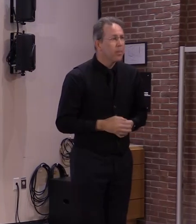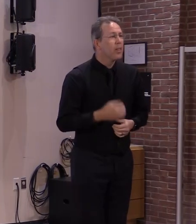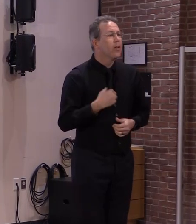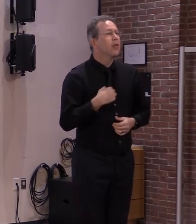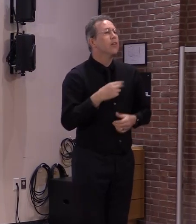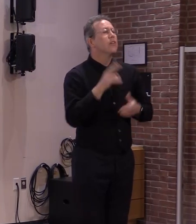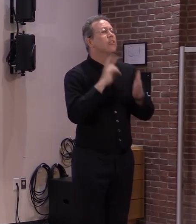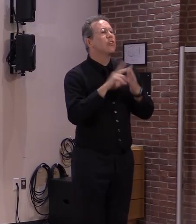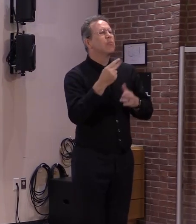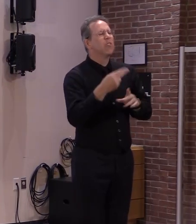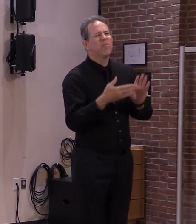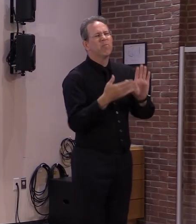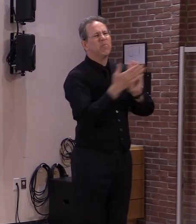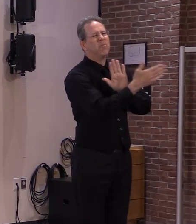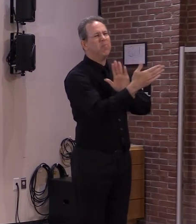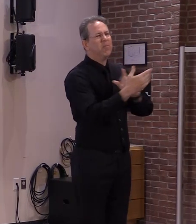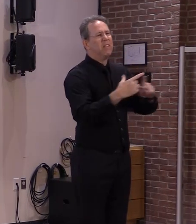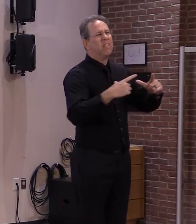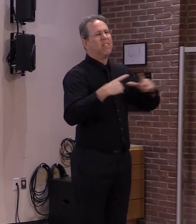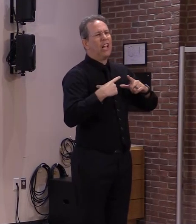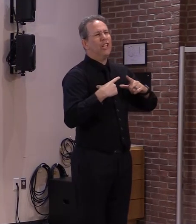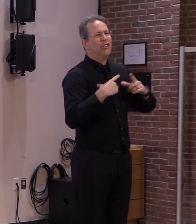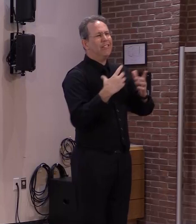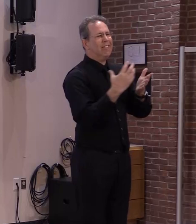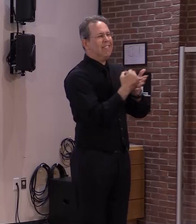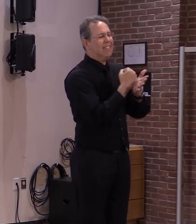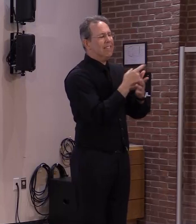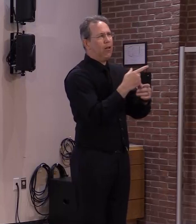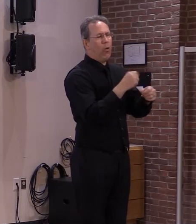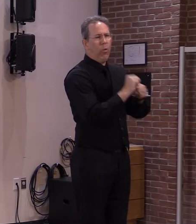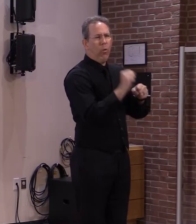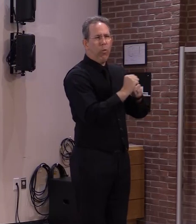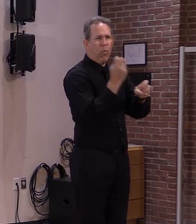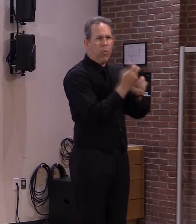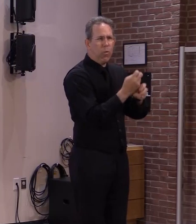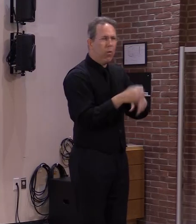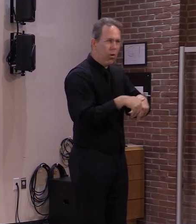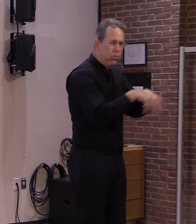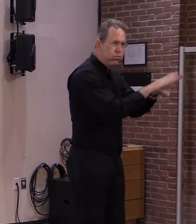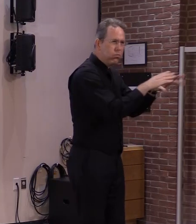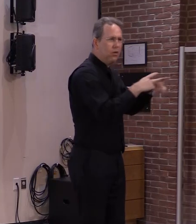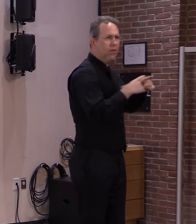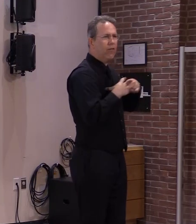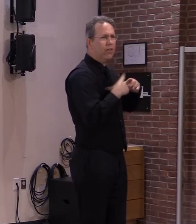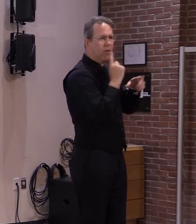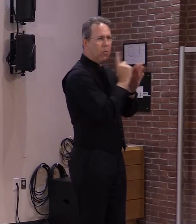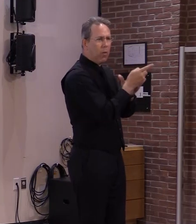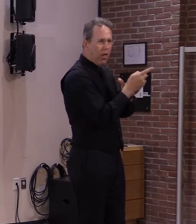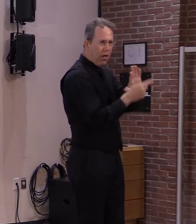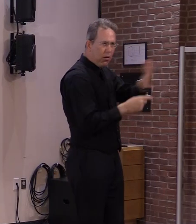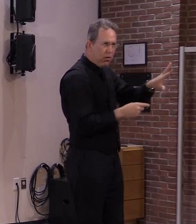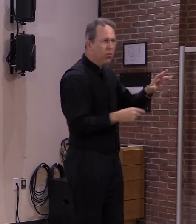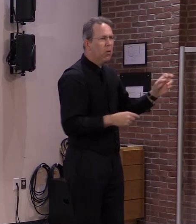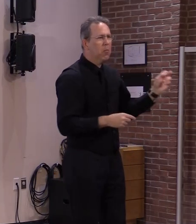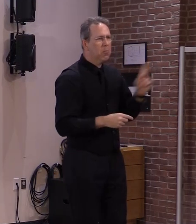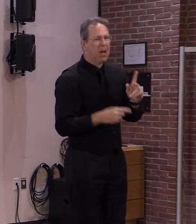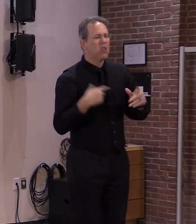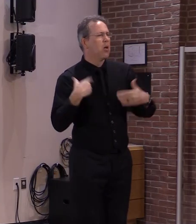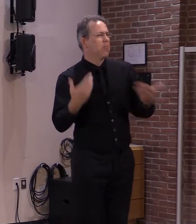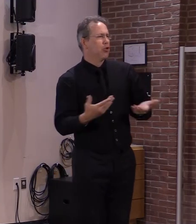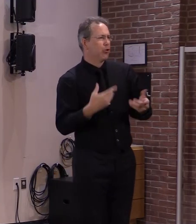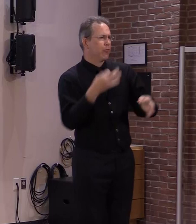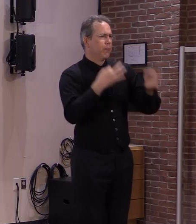off this week, so I'll provide you with today's update on our progress with vaccinations. First, I'm happy to share